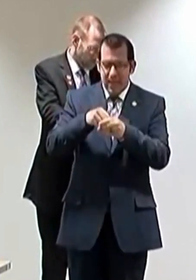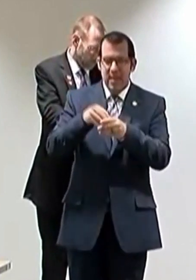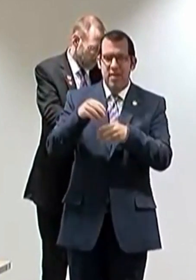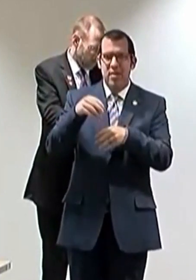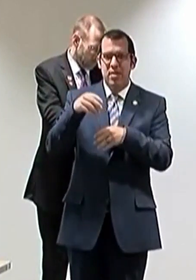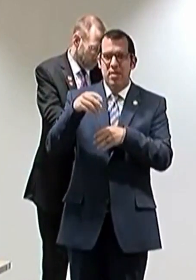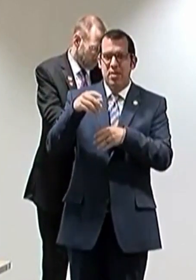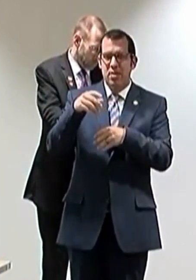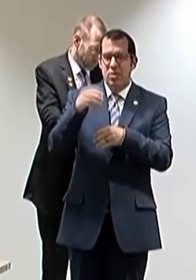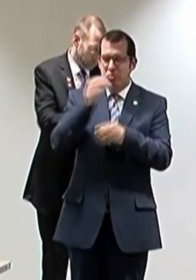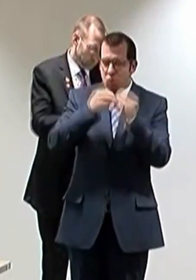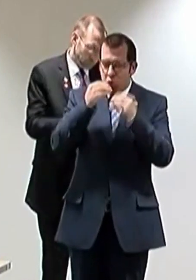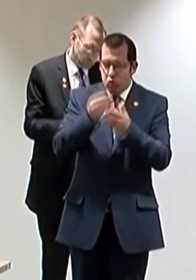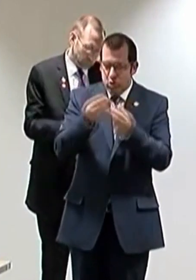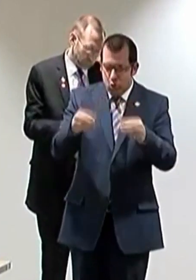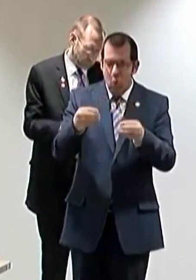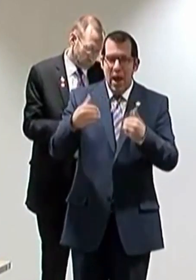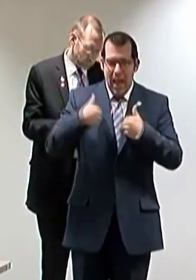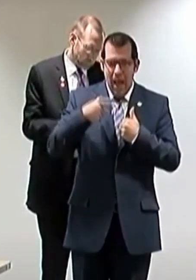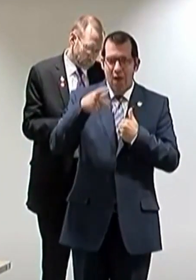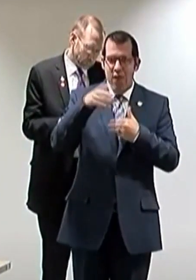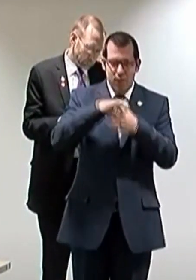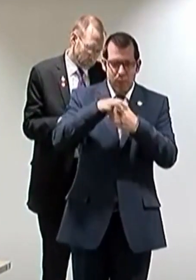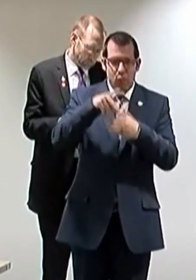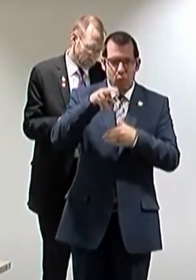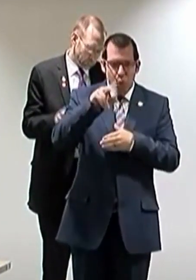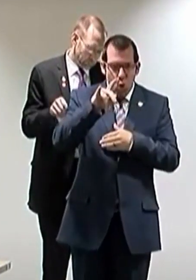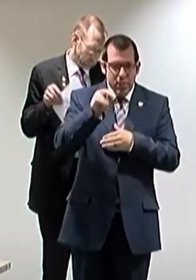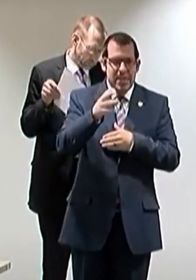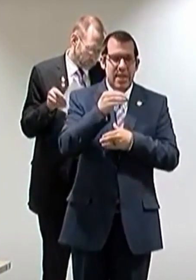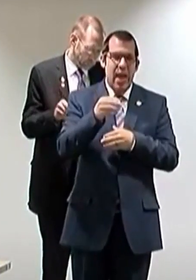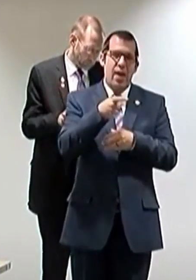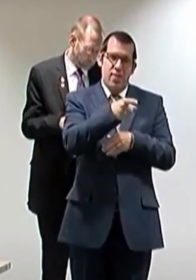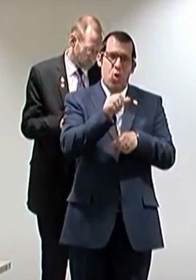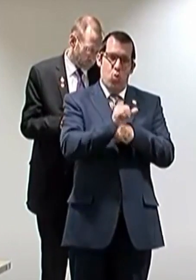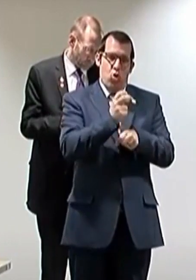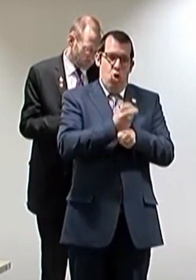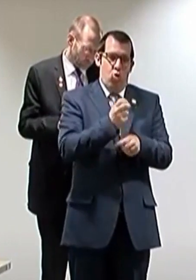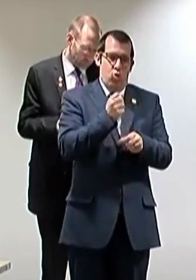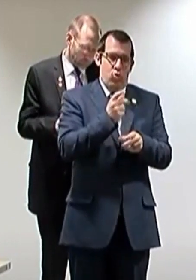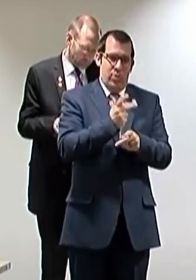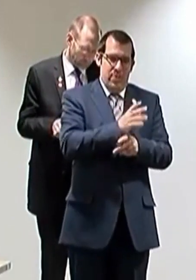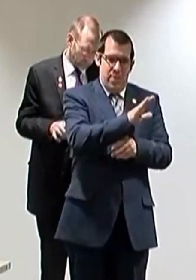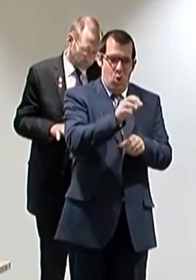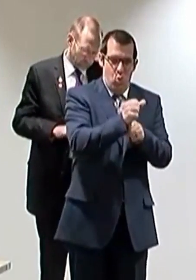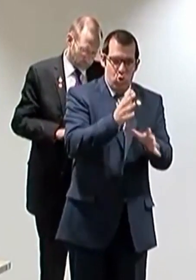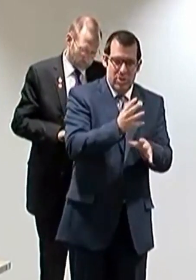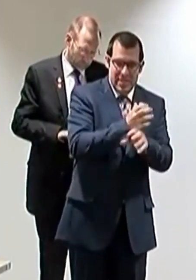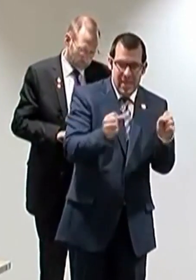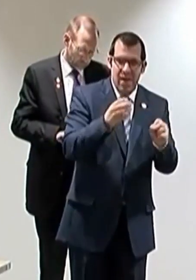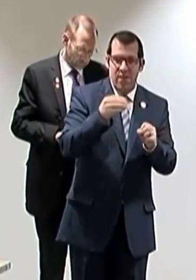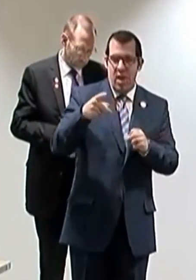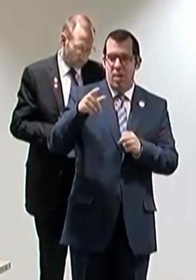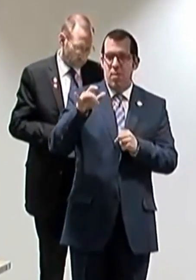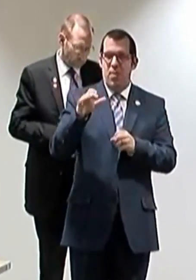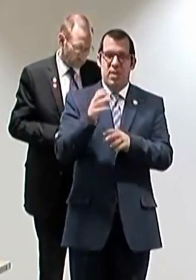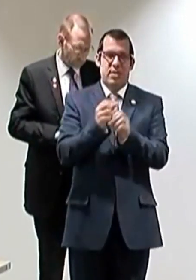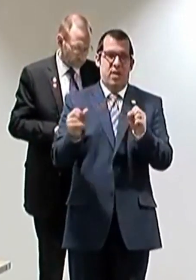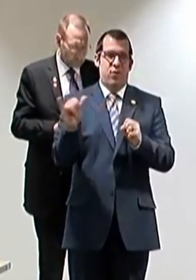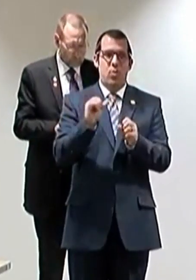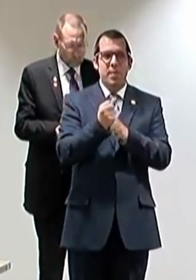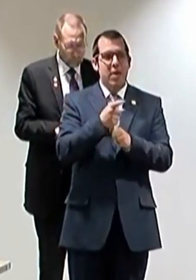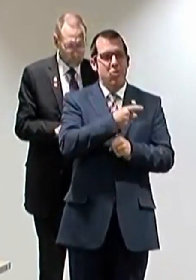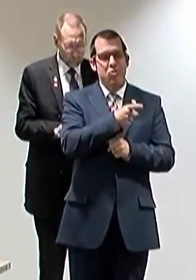but that also it's something that they're working hard to keep their workers safe and the public safe as well, and making sure they're